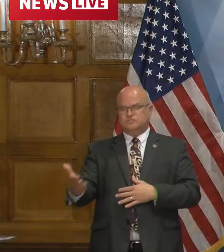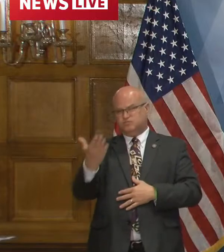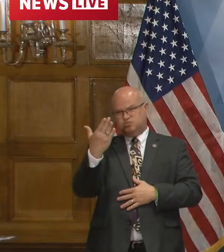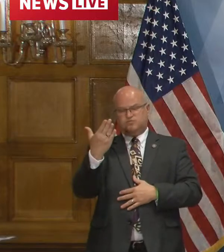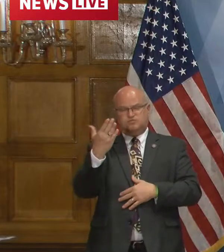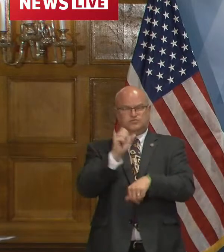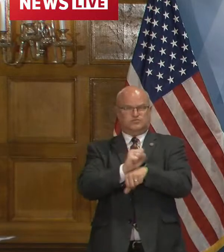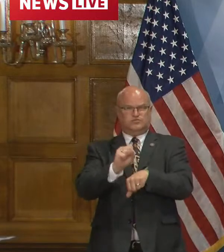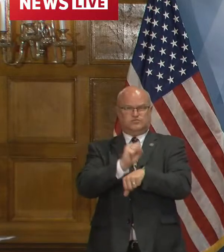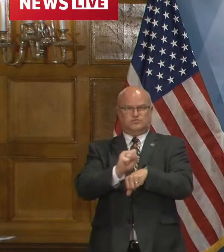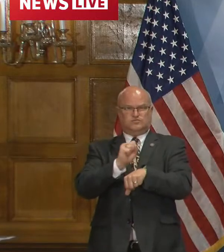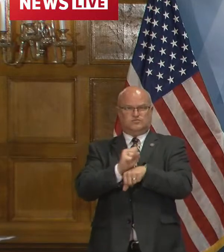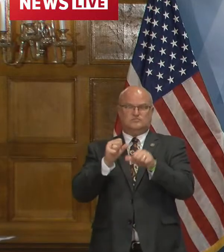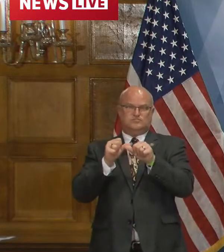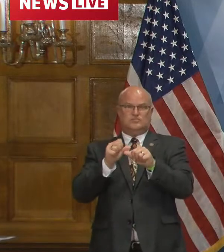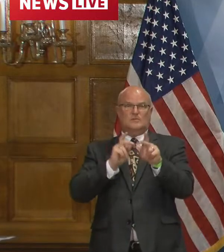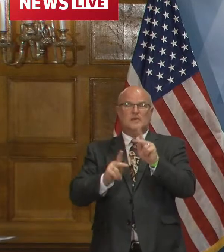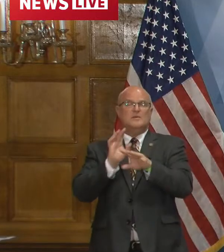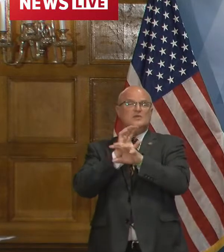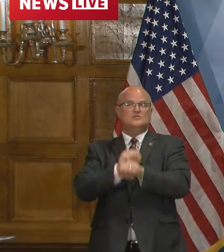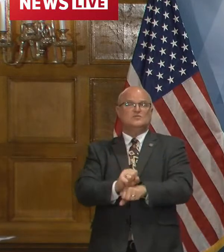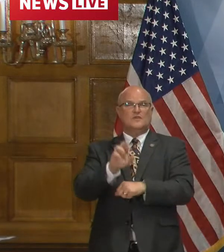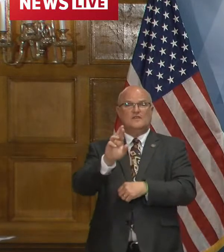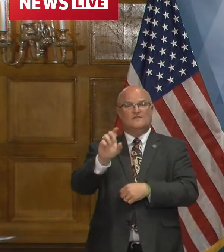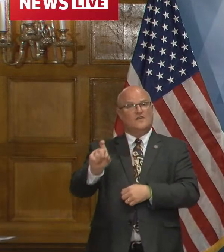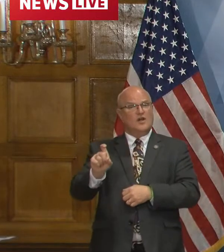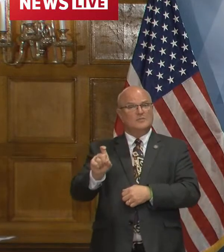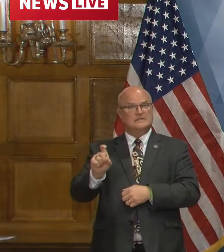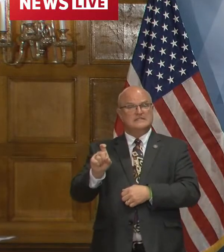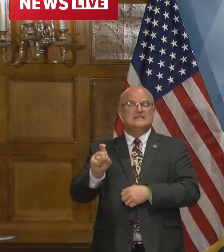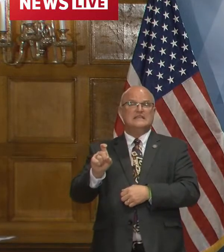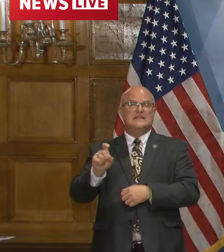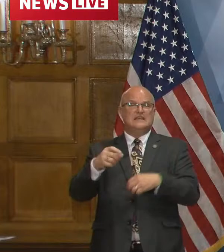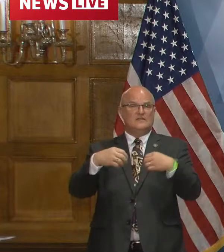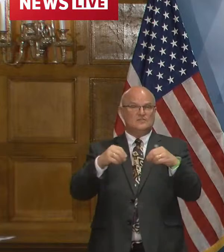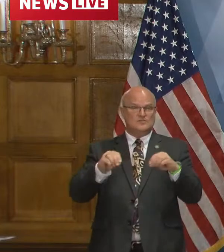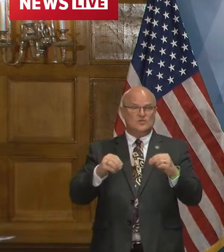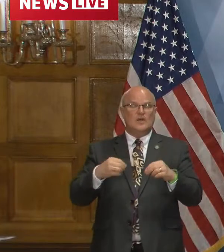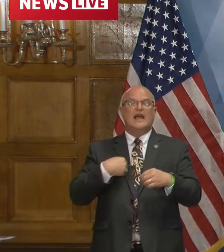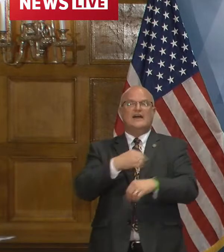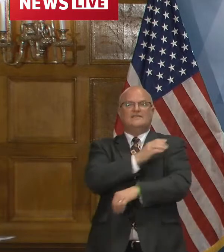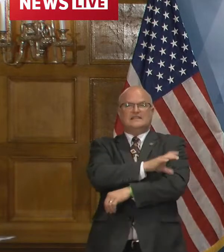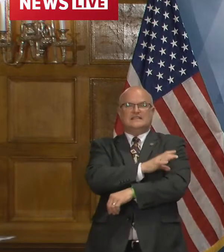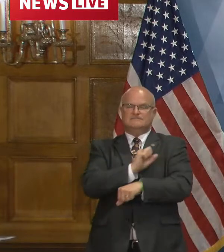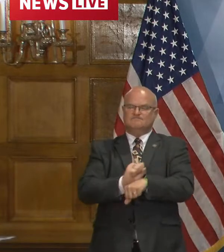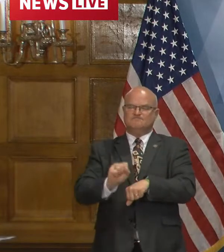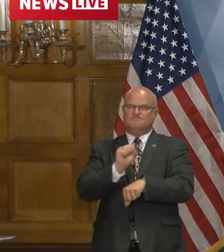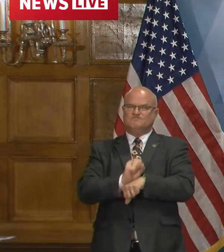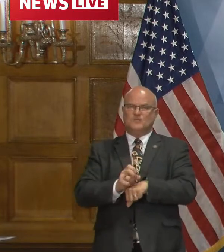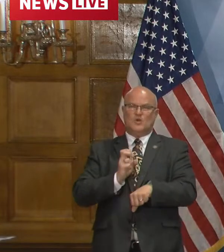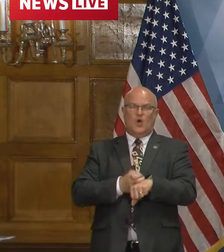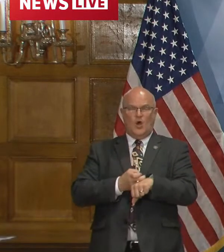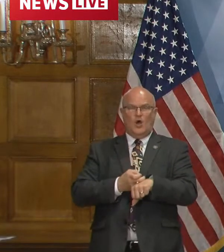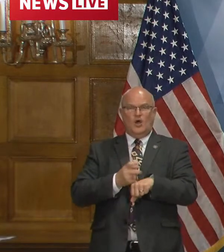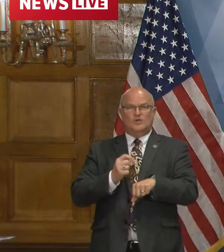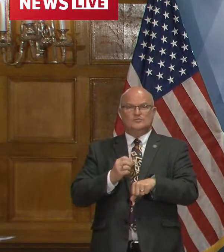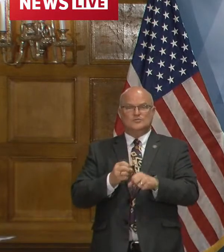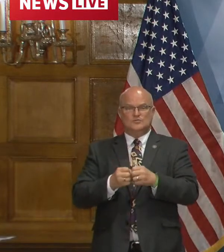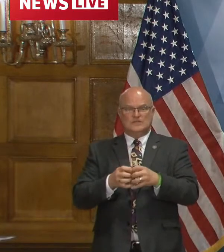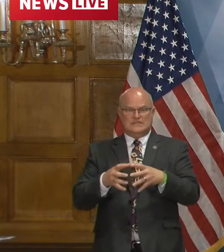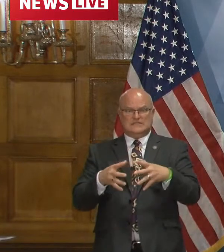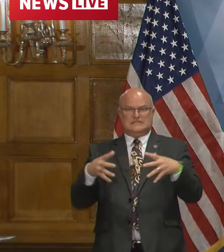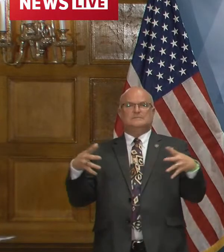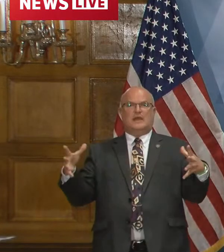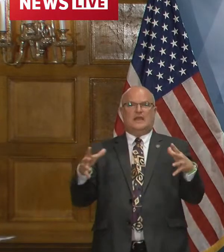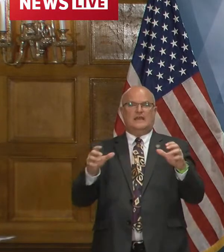to continue to, because people are used to going to their pharmacy. They have clinics, and they're really working hard to